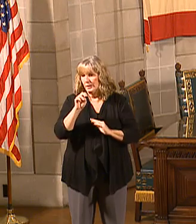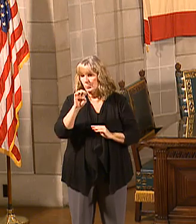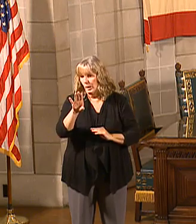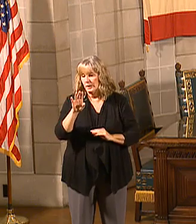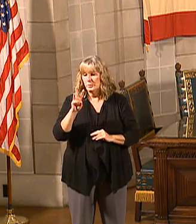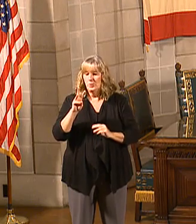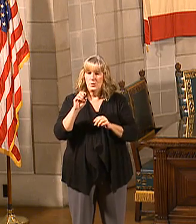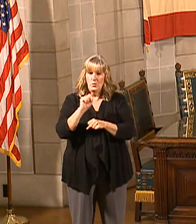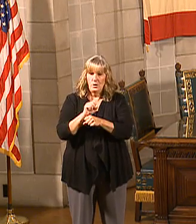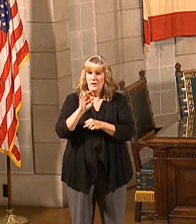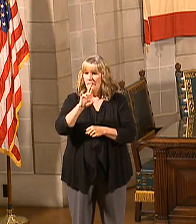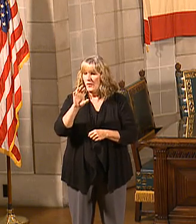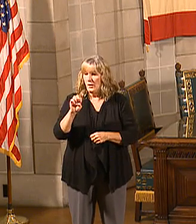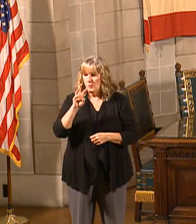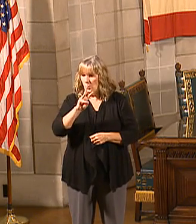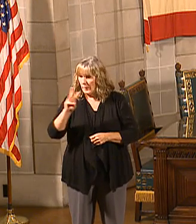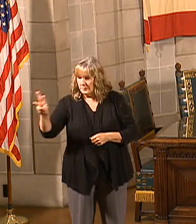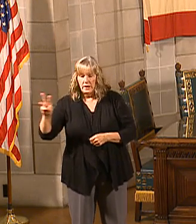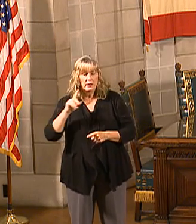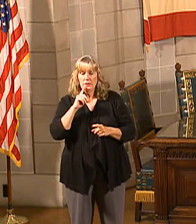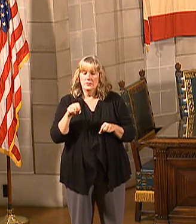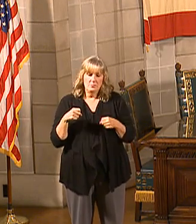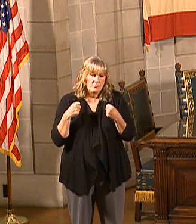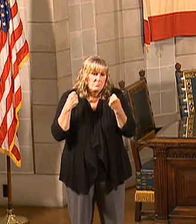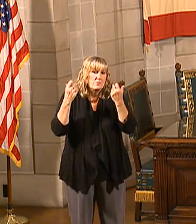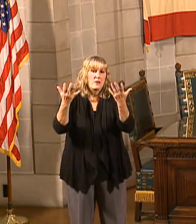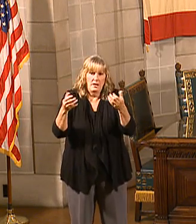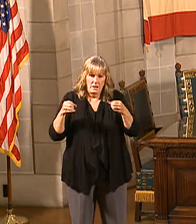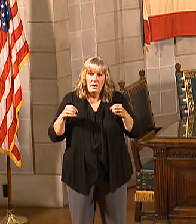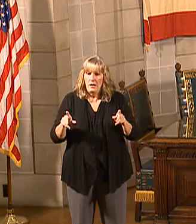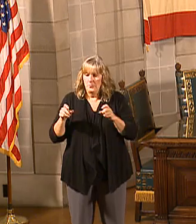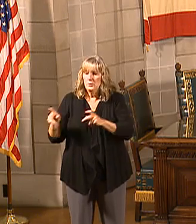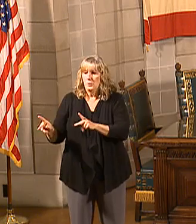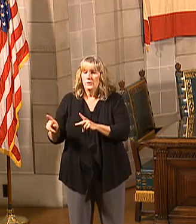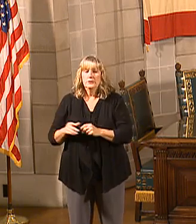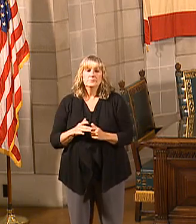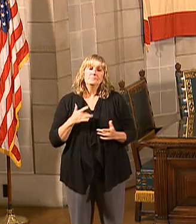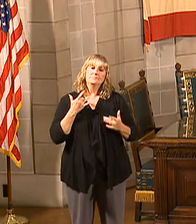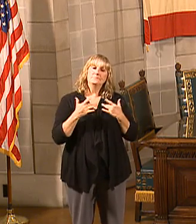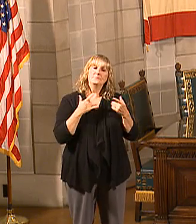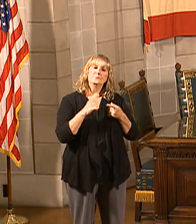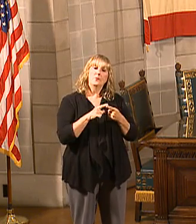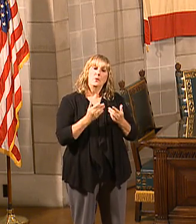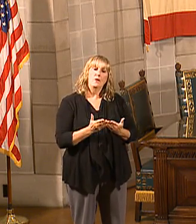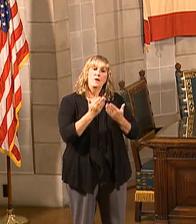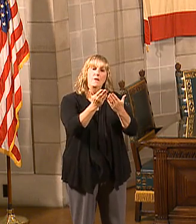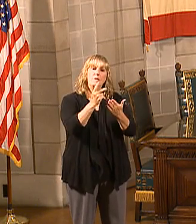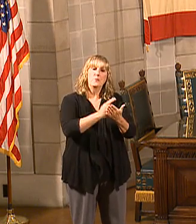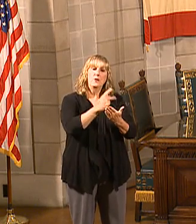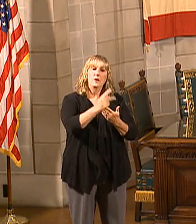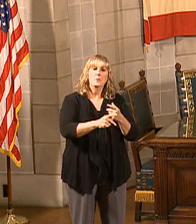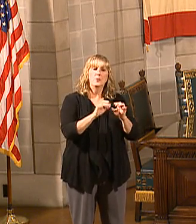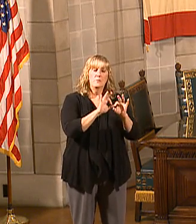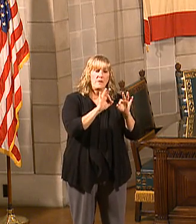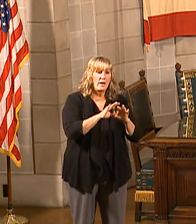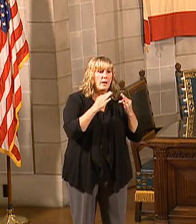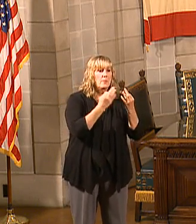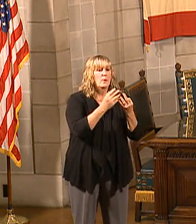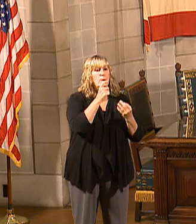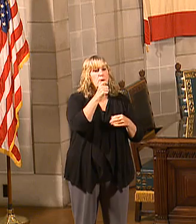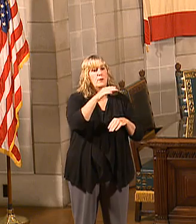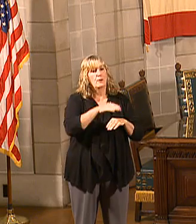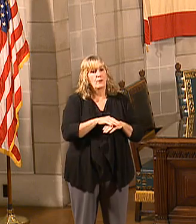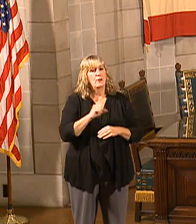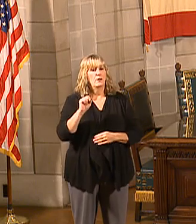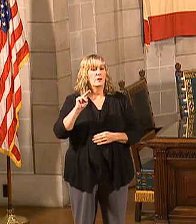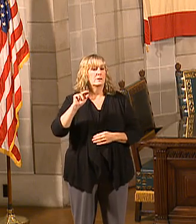website. So lots of opportunities here, and we're excited to be able to continue to offer this program to our families who are on